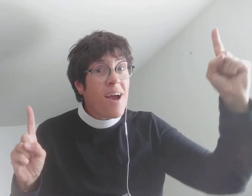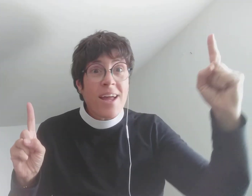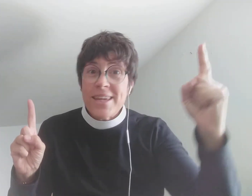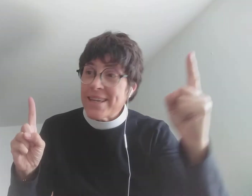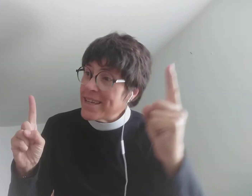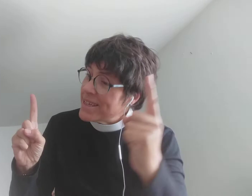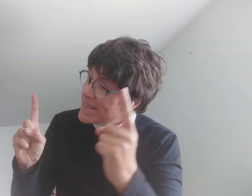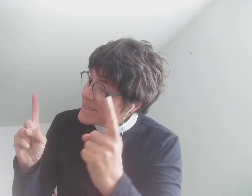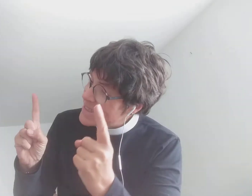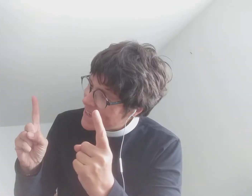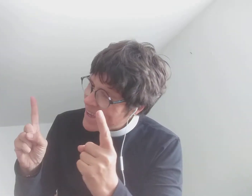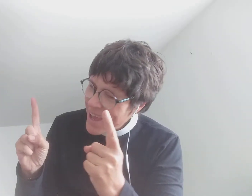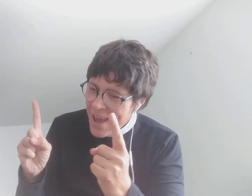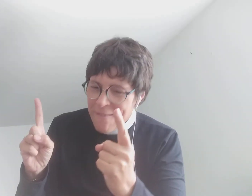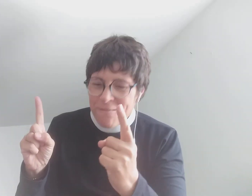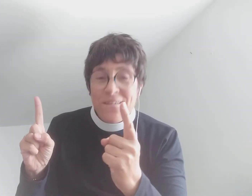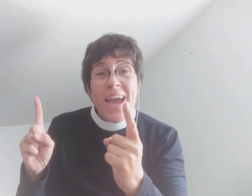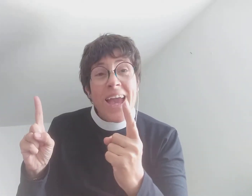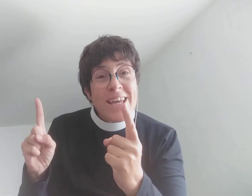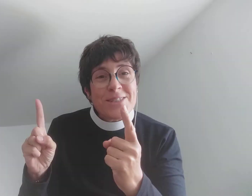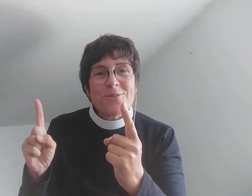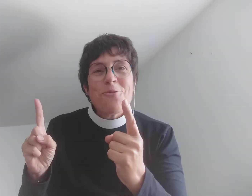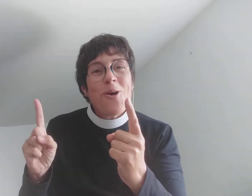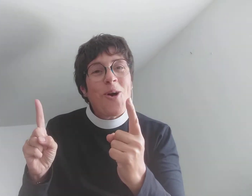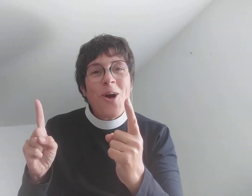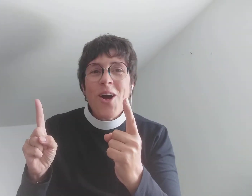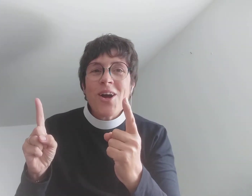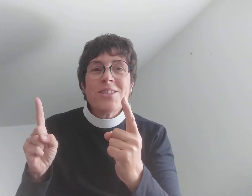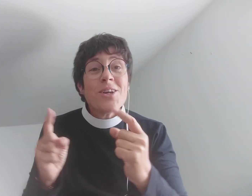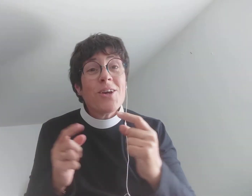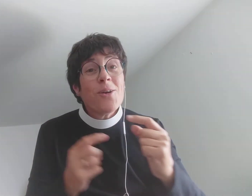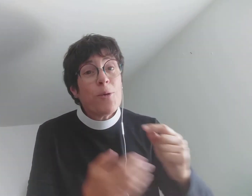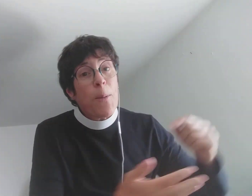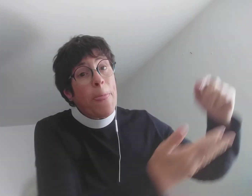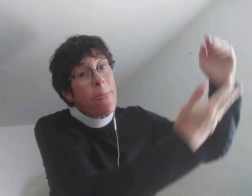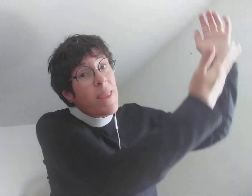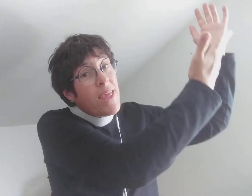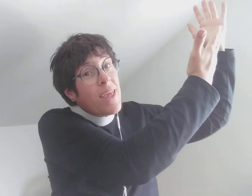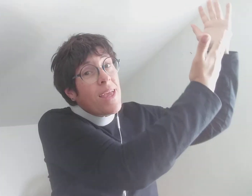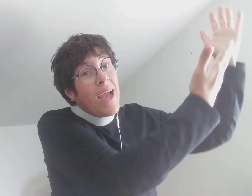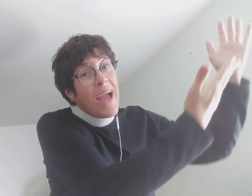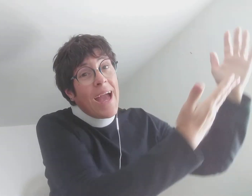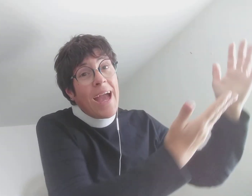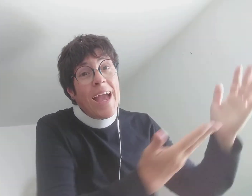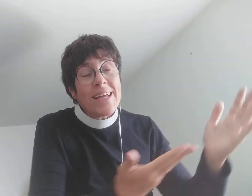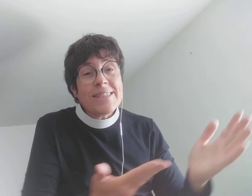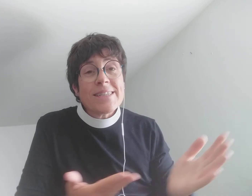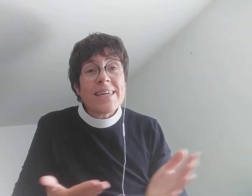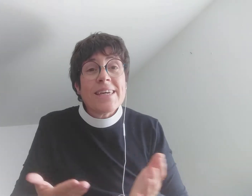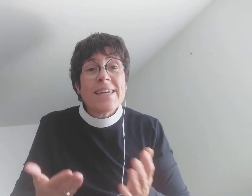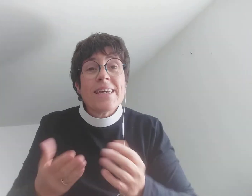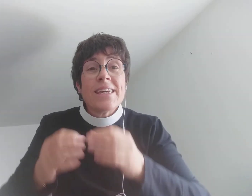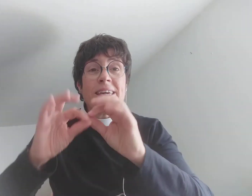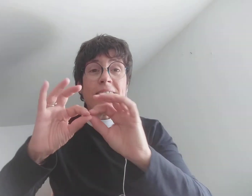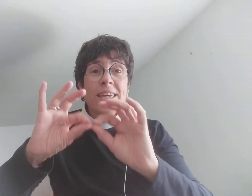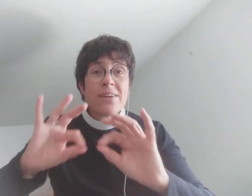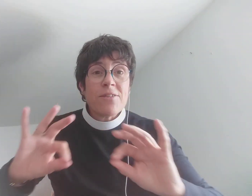turn his face toward you and give you